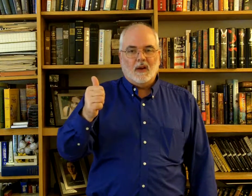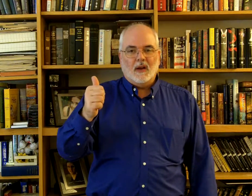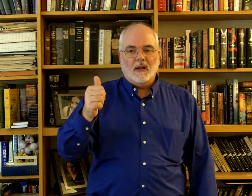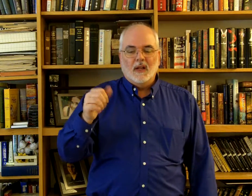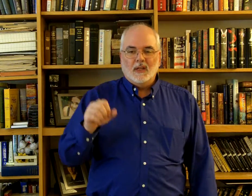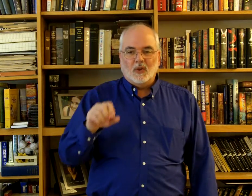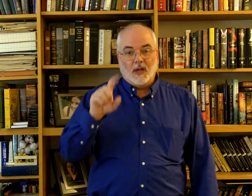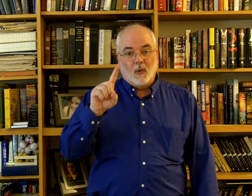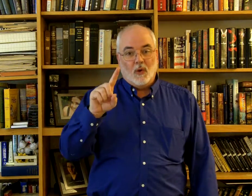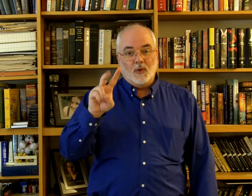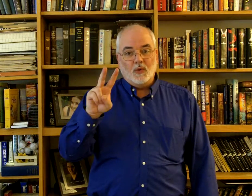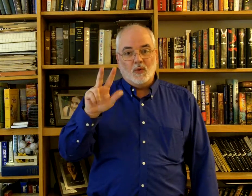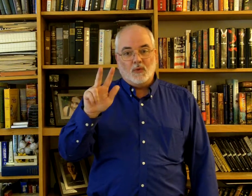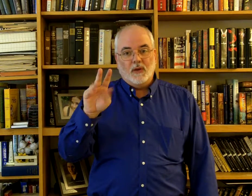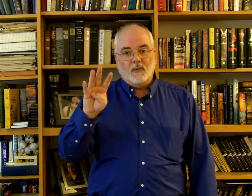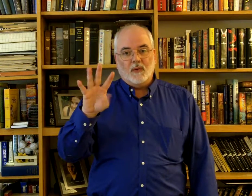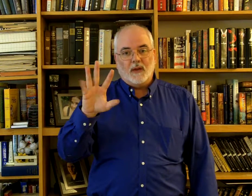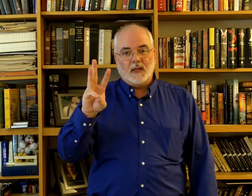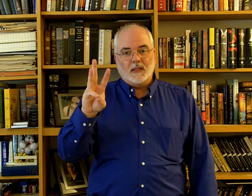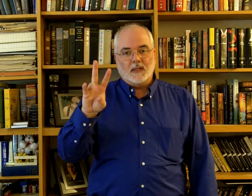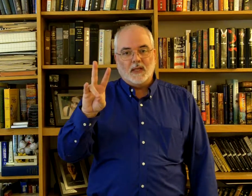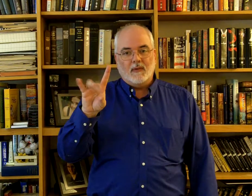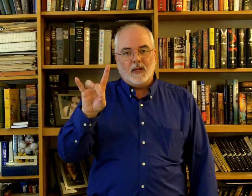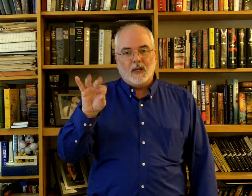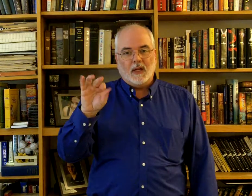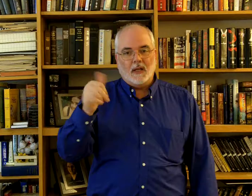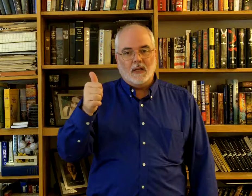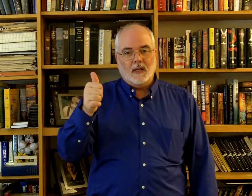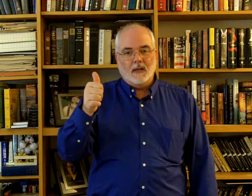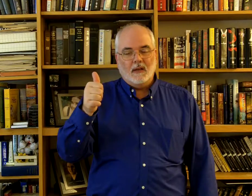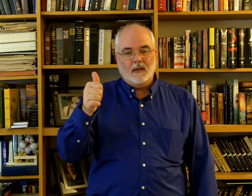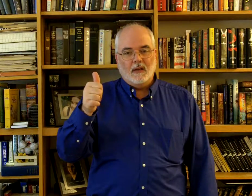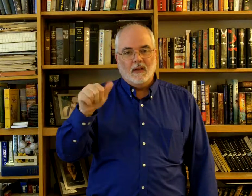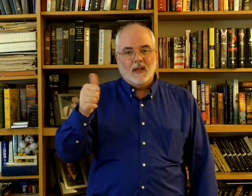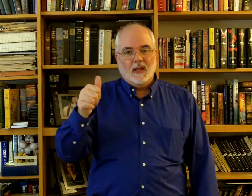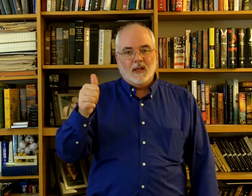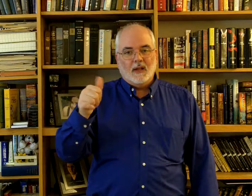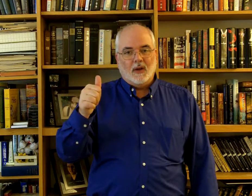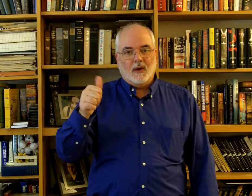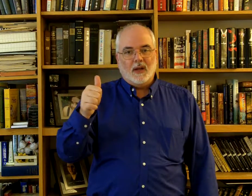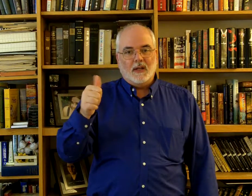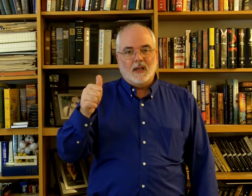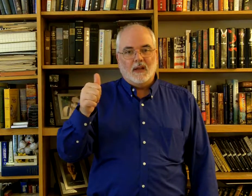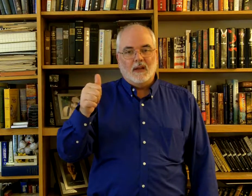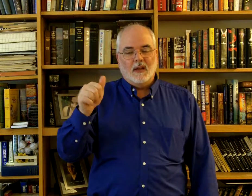Alright. So we've got 1, 2, 3, 4, 5, 6, 7, 8, 9, 10. Alright. 10.